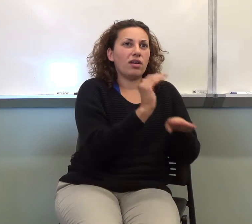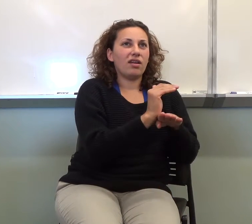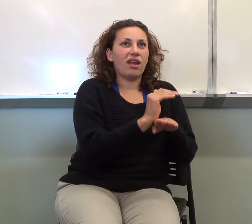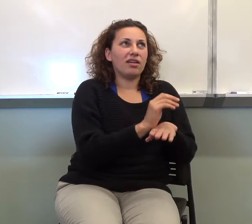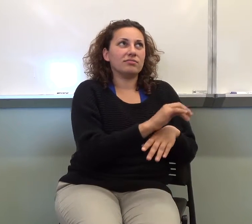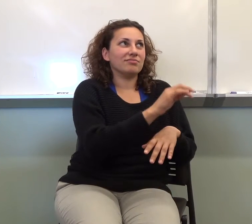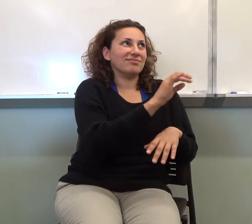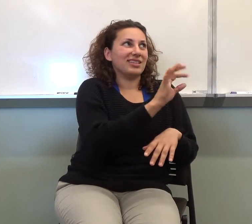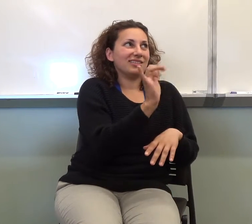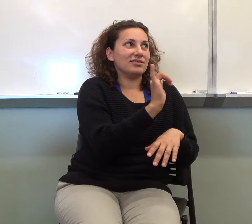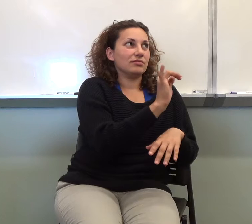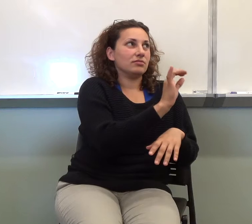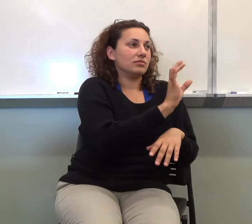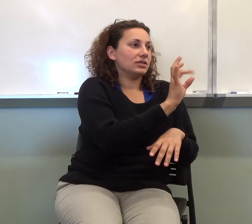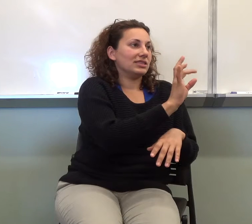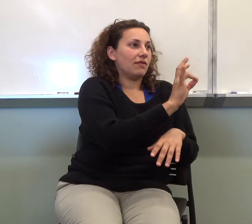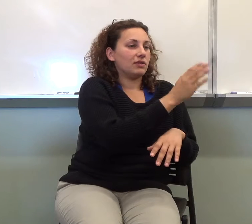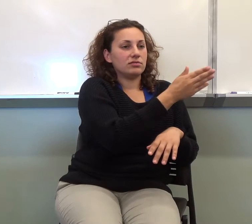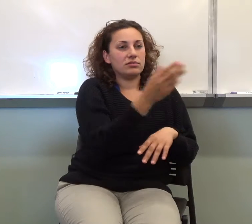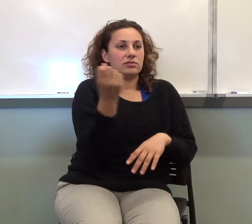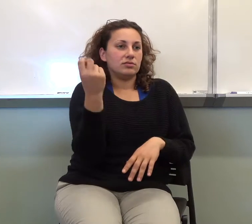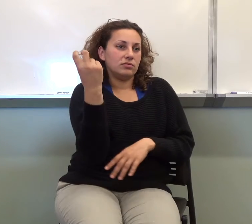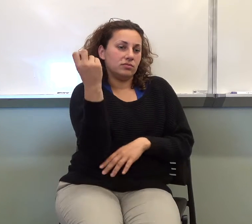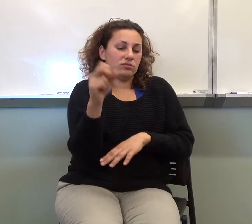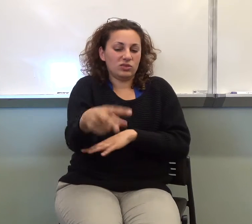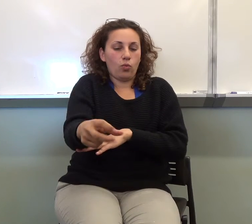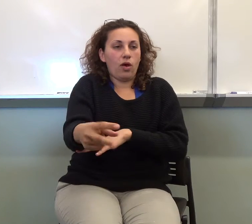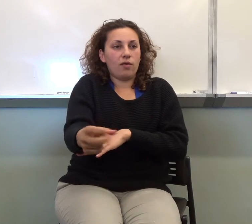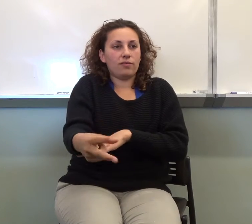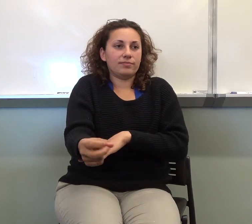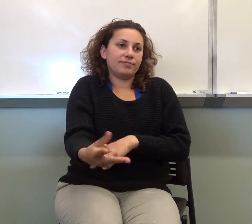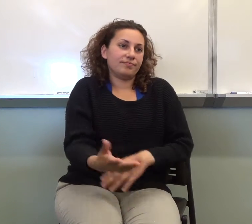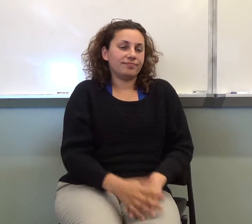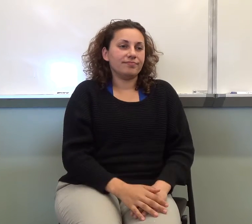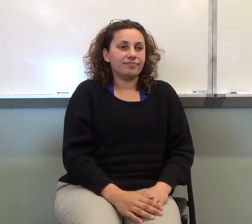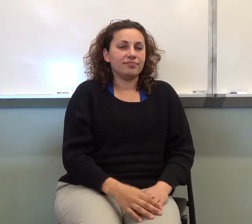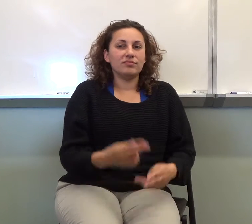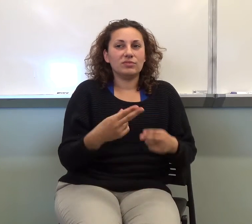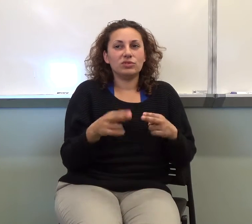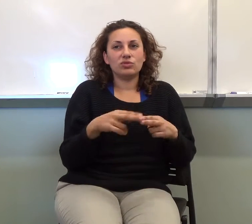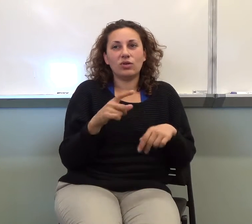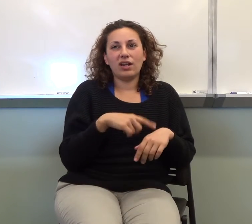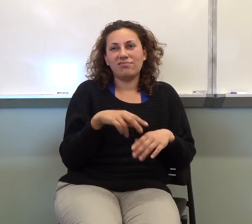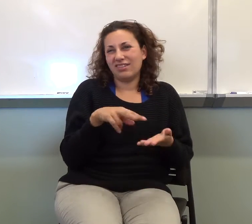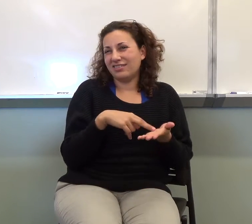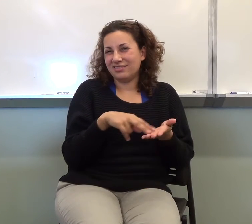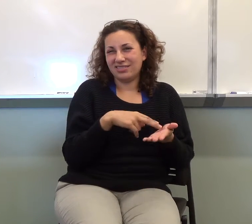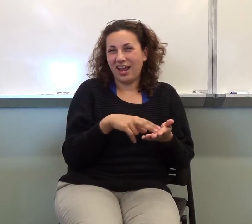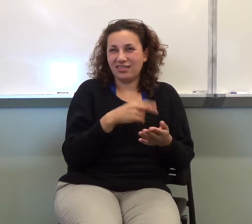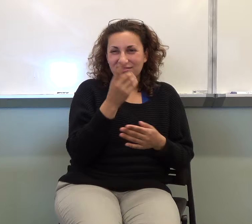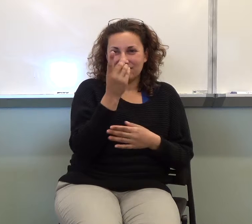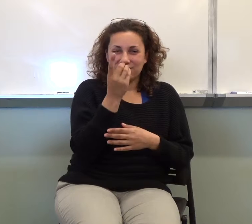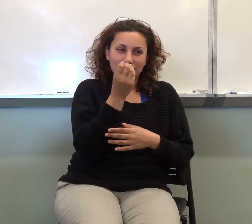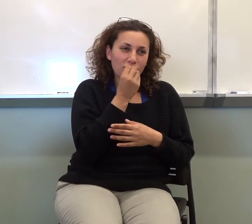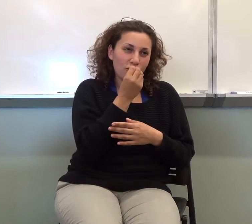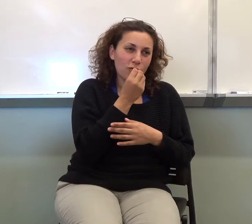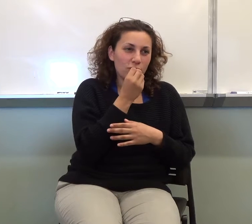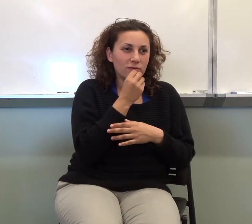repeaters, aren't they? Yep, a lot of decimals. are repeaters. And